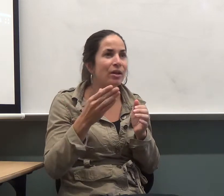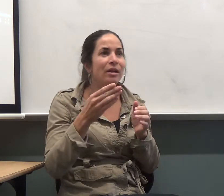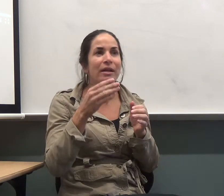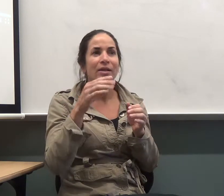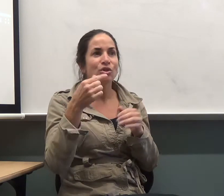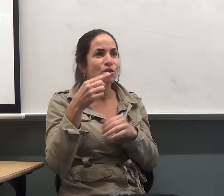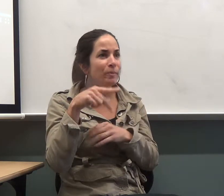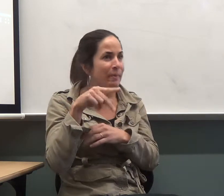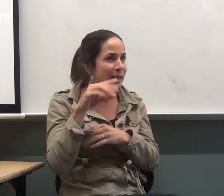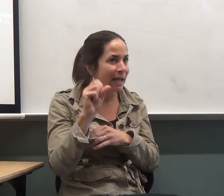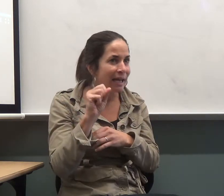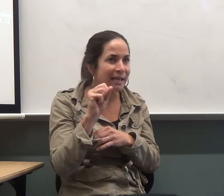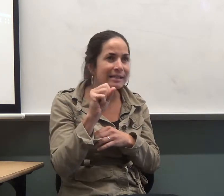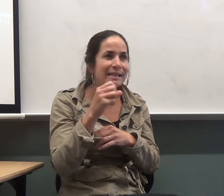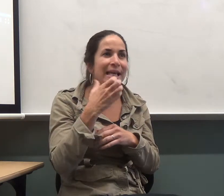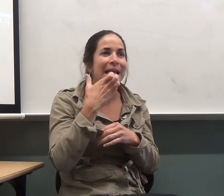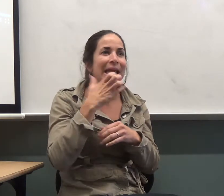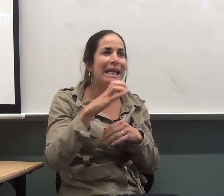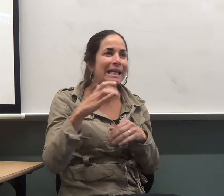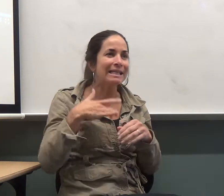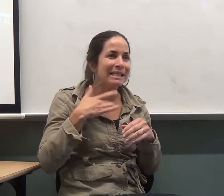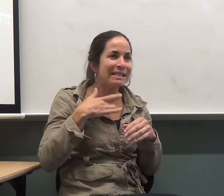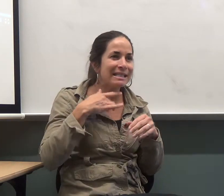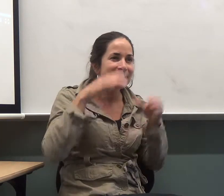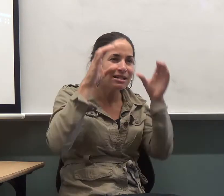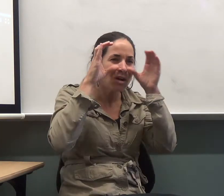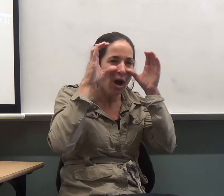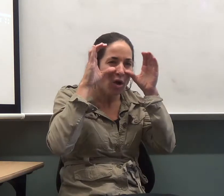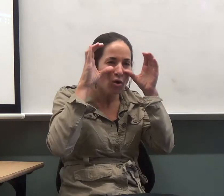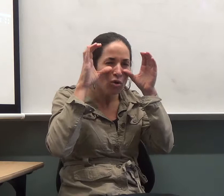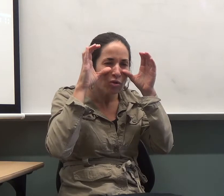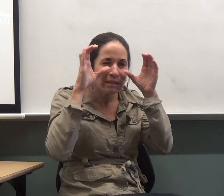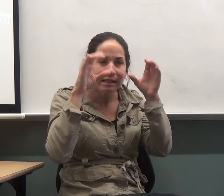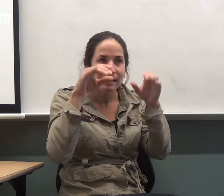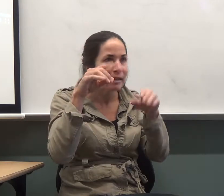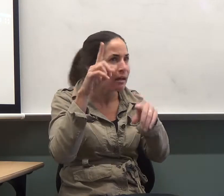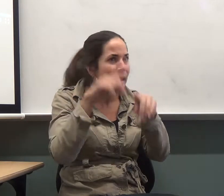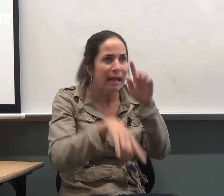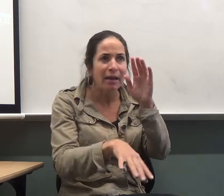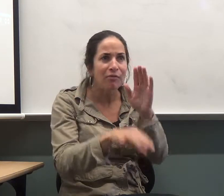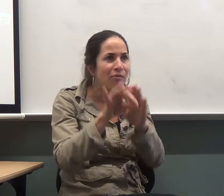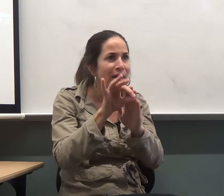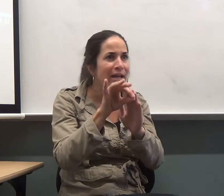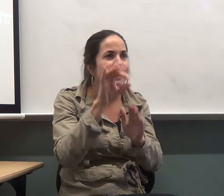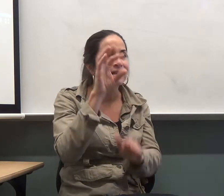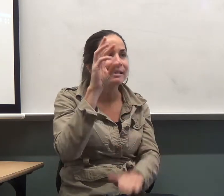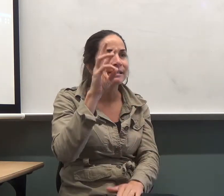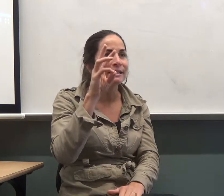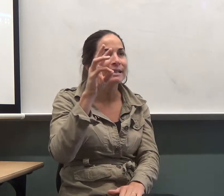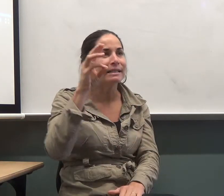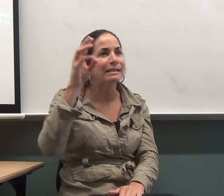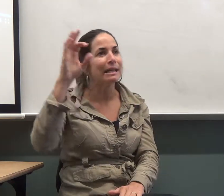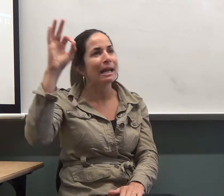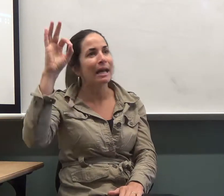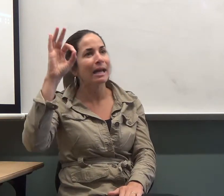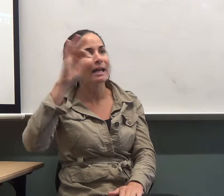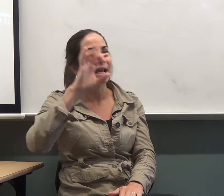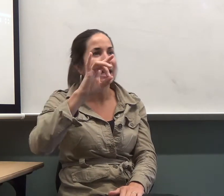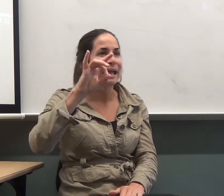GPS, heat sensing vision goggles, we can't find a 6'9" to 8-foot ape-like beast